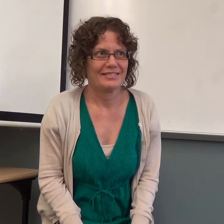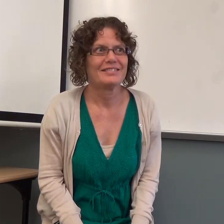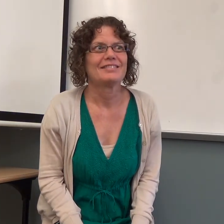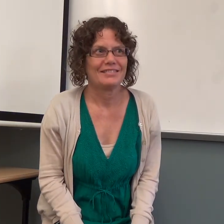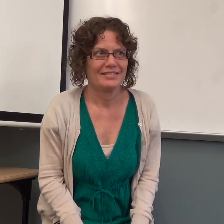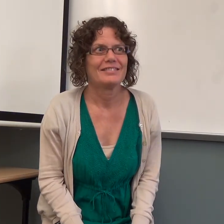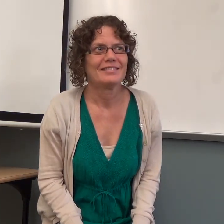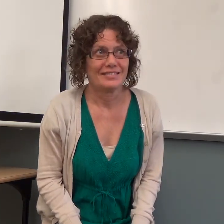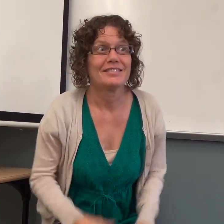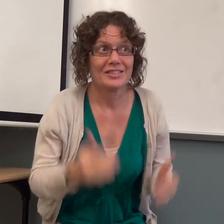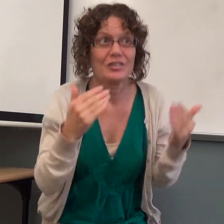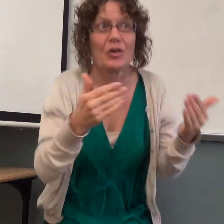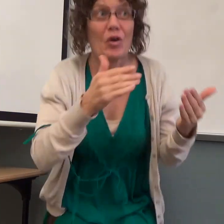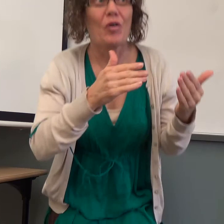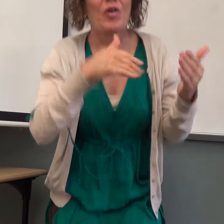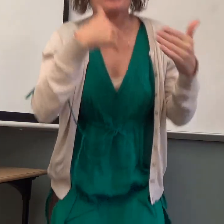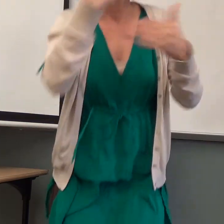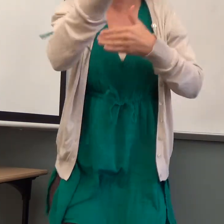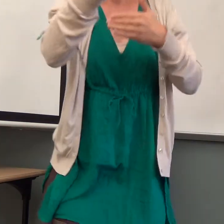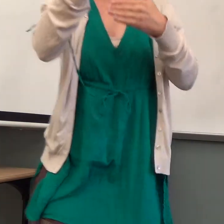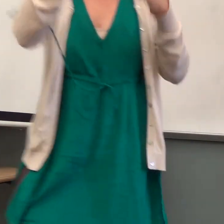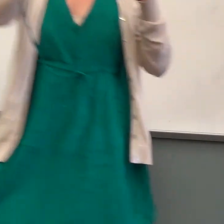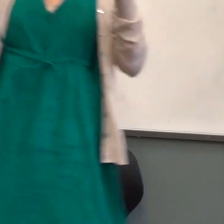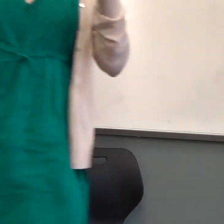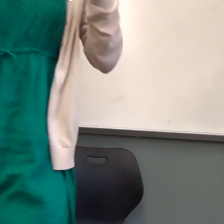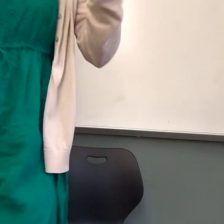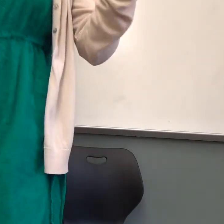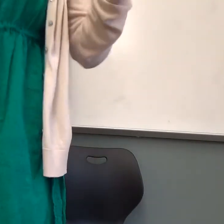Keep going. So pass it to her and then she can tell.